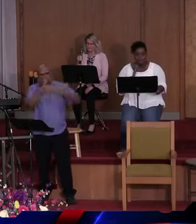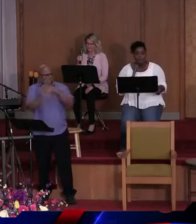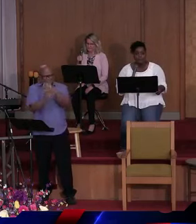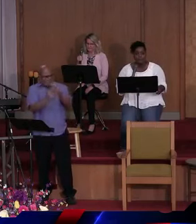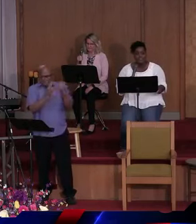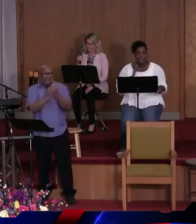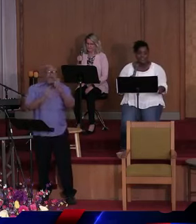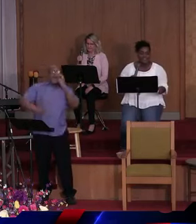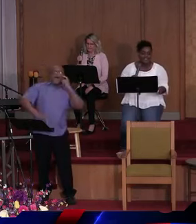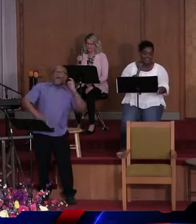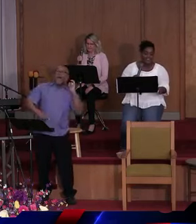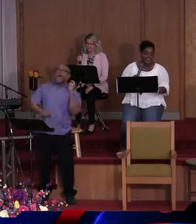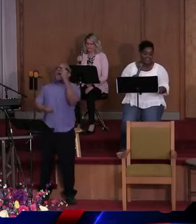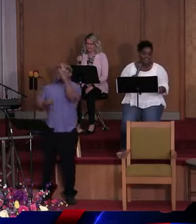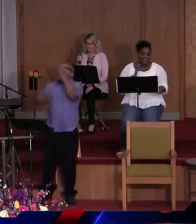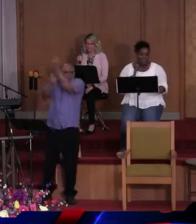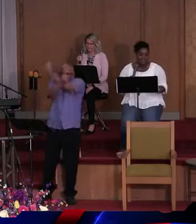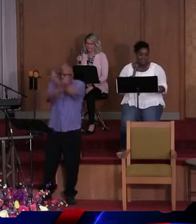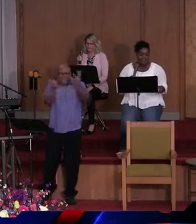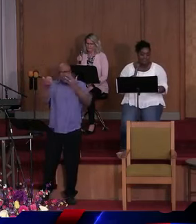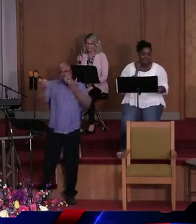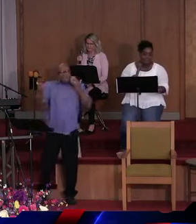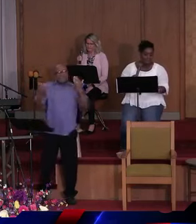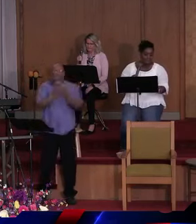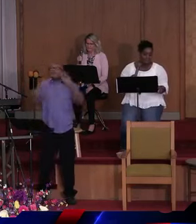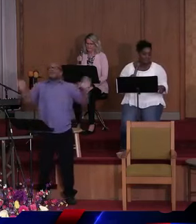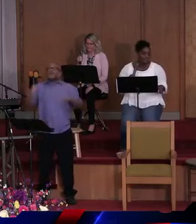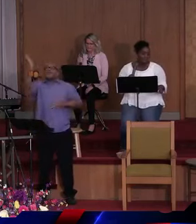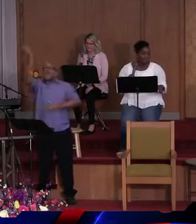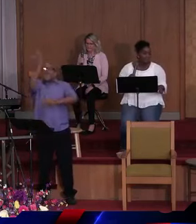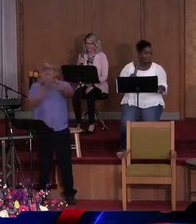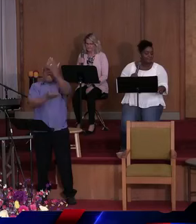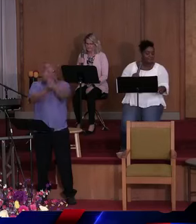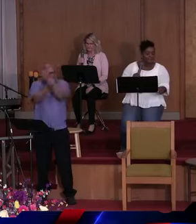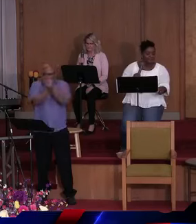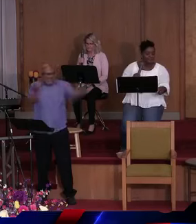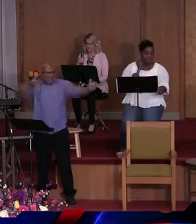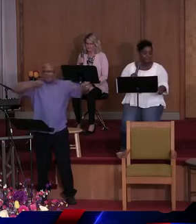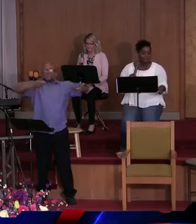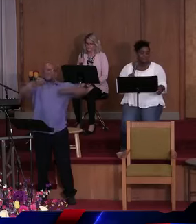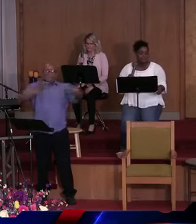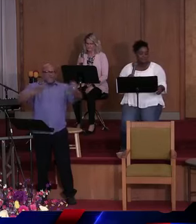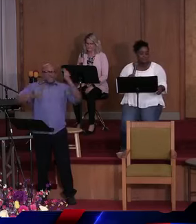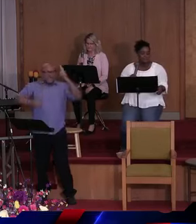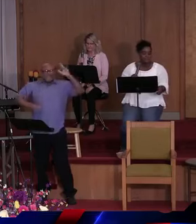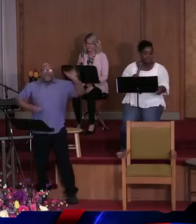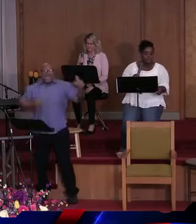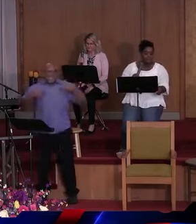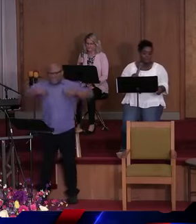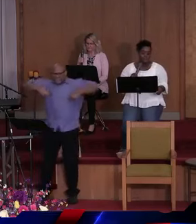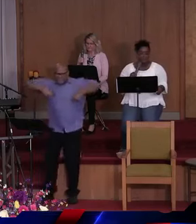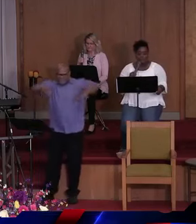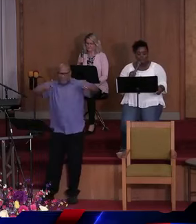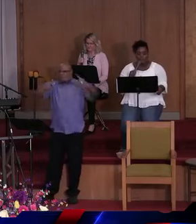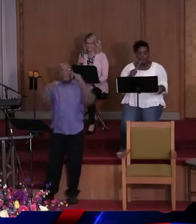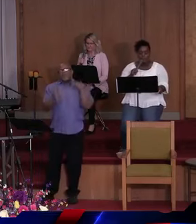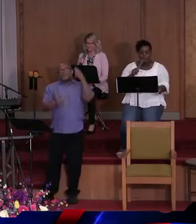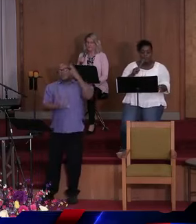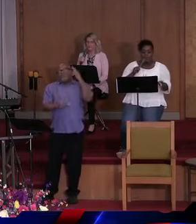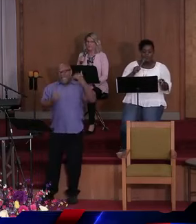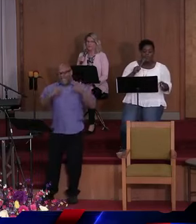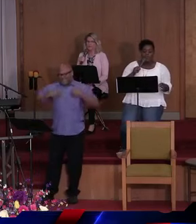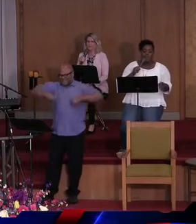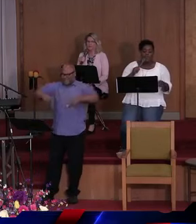God, we recognize that you do everything well and everything is in your hand. And that's why we have permission to say, Lord, I lift your